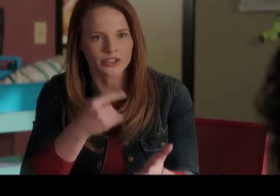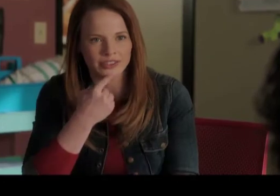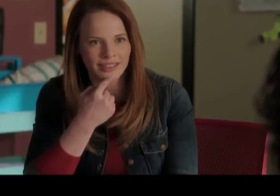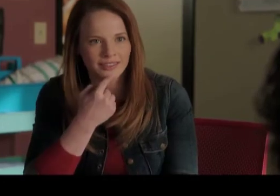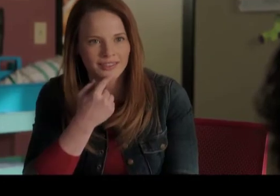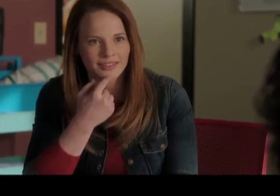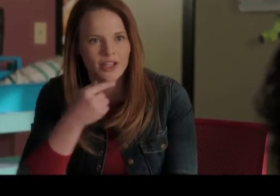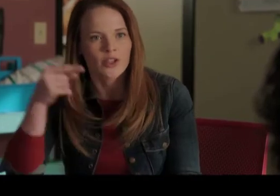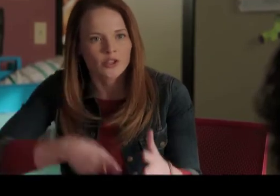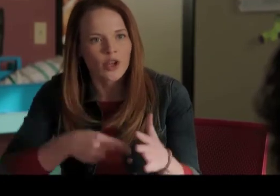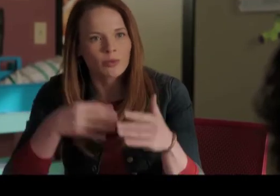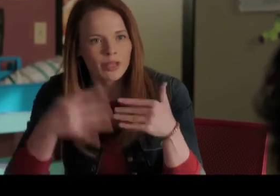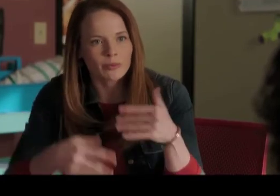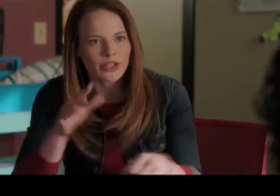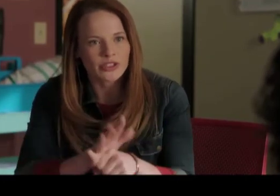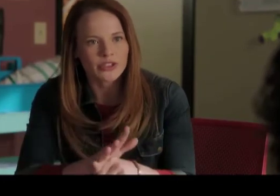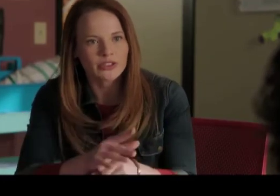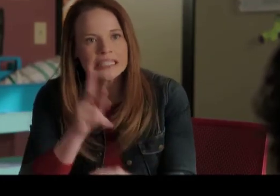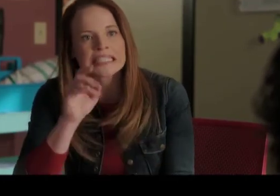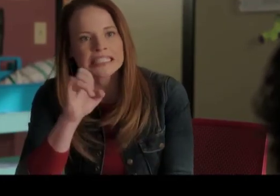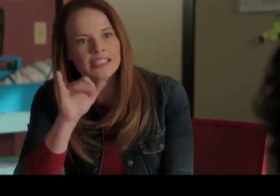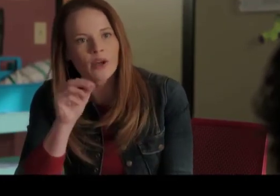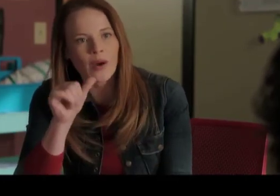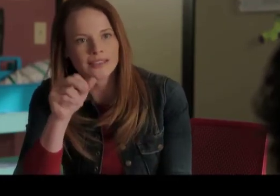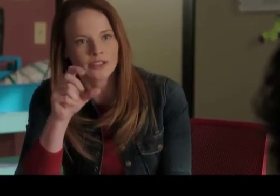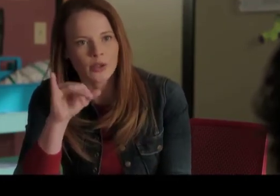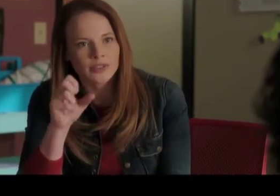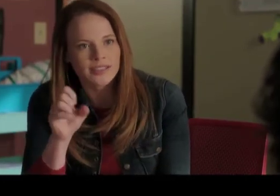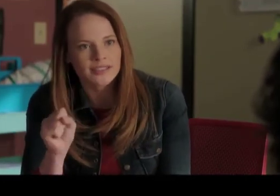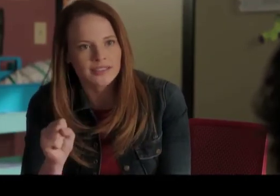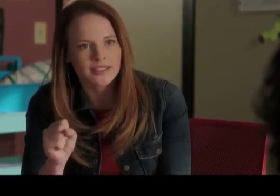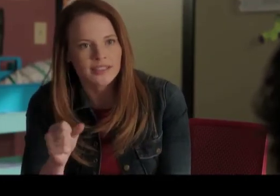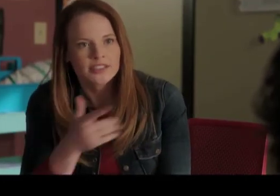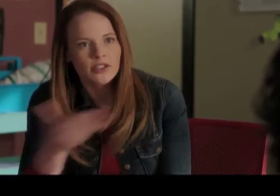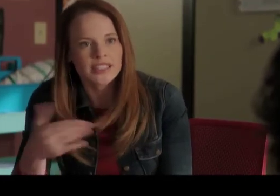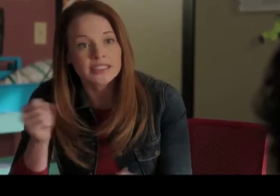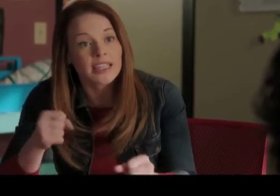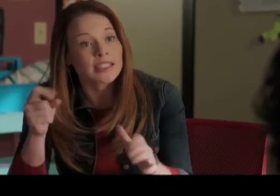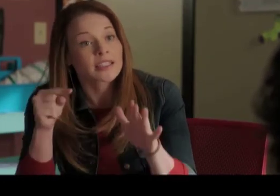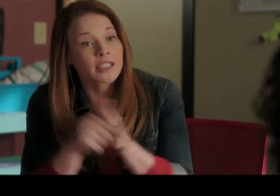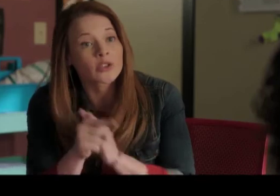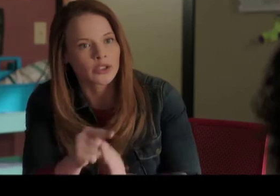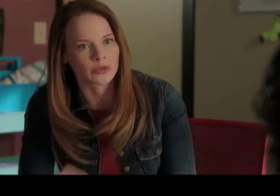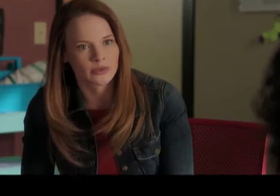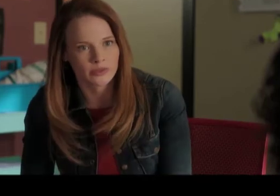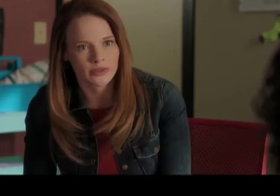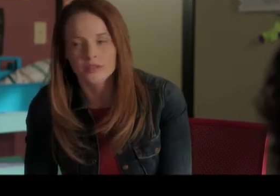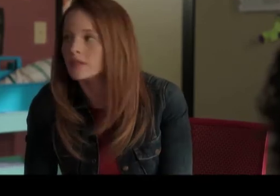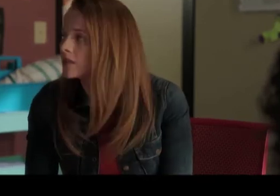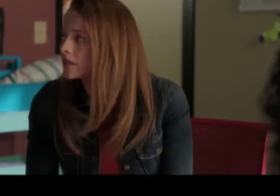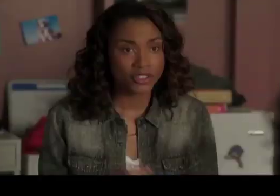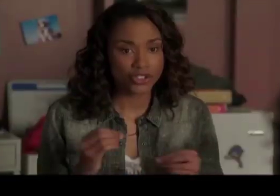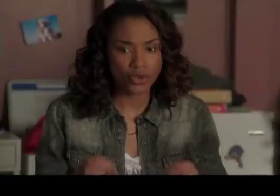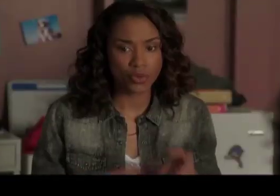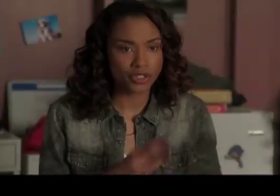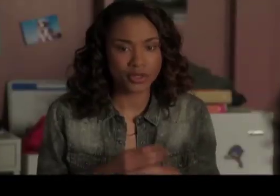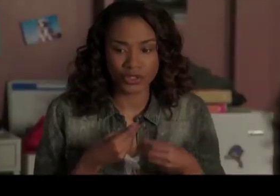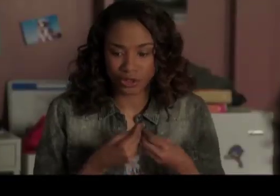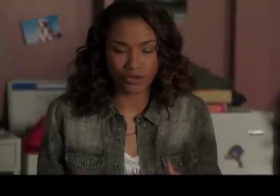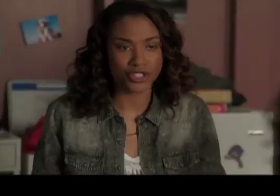said. Low blood pressure, ketoacidosis. These are things that can kill you. She's right. There's no world in which losing your